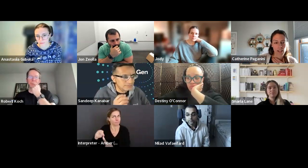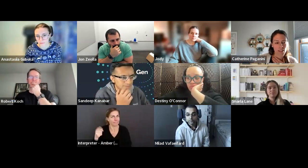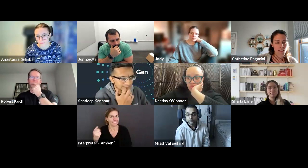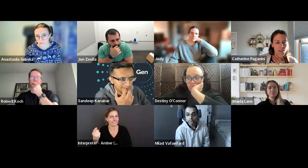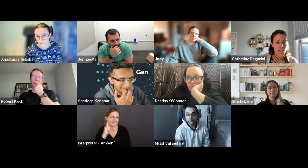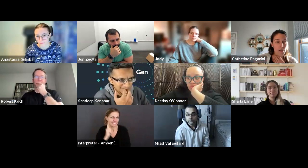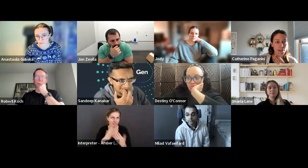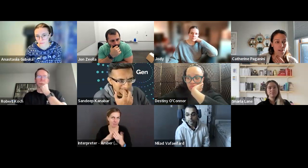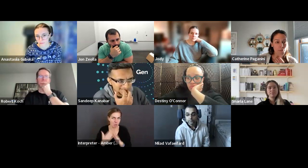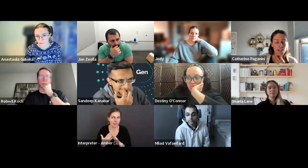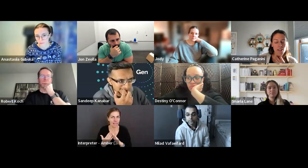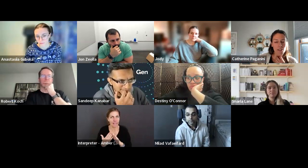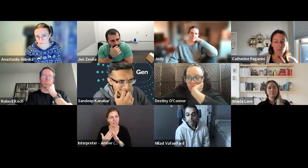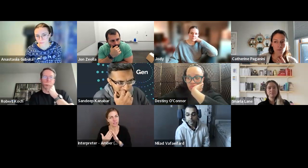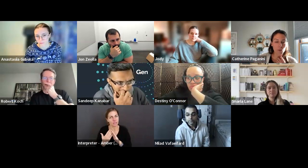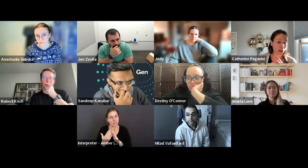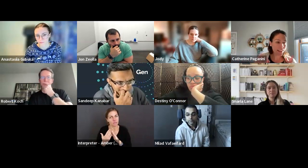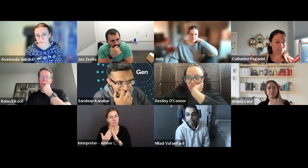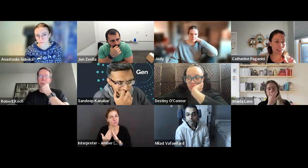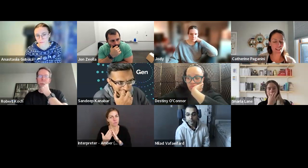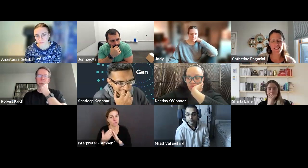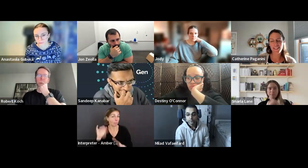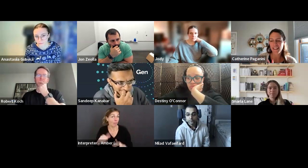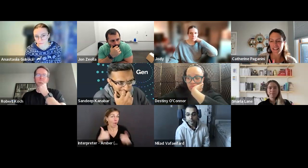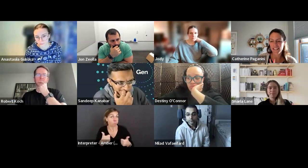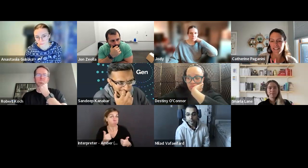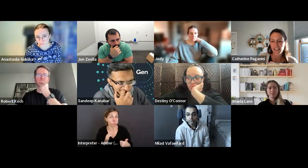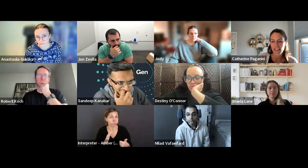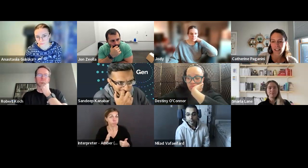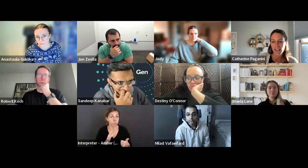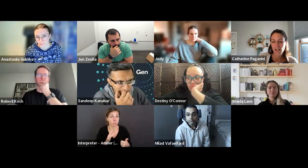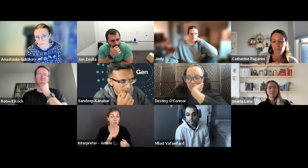So that's great, right?